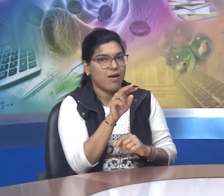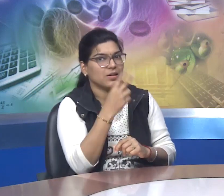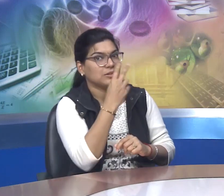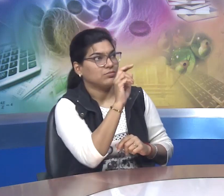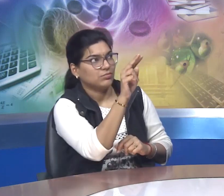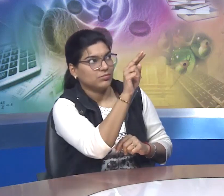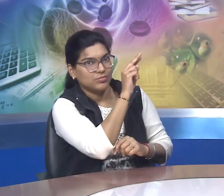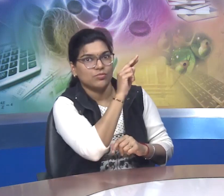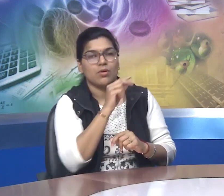Boy.